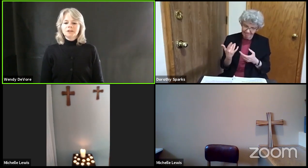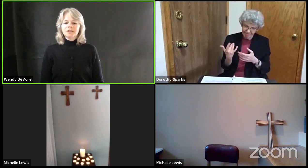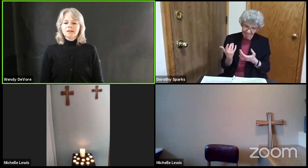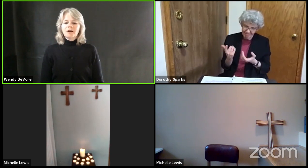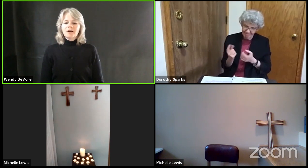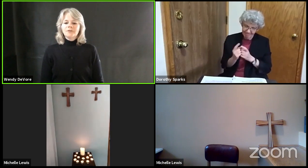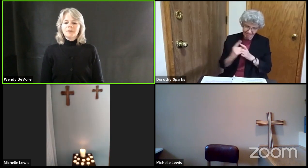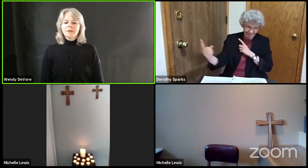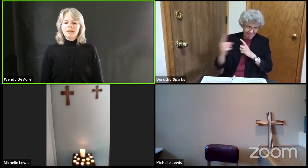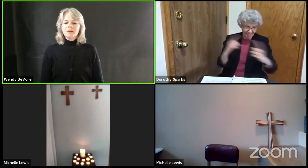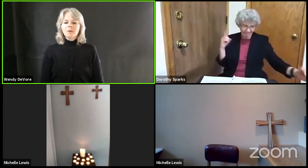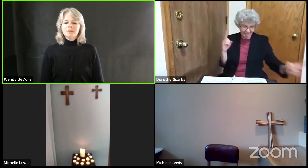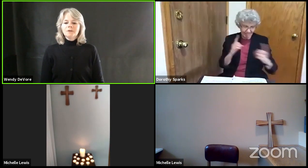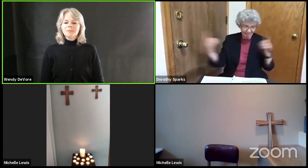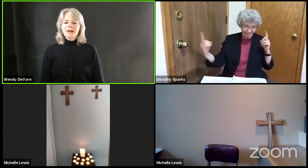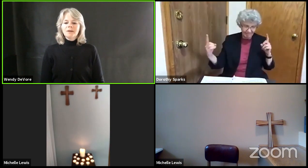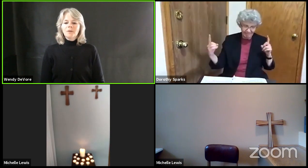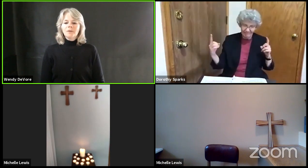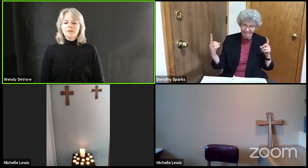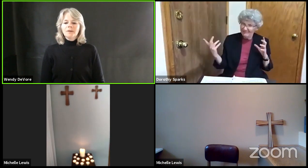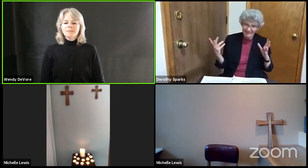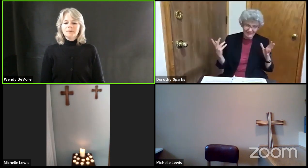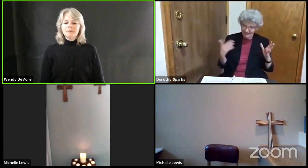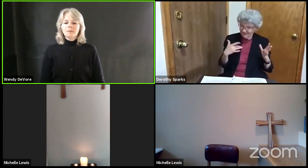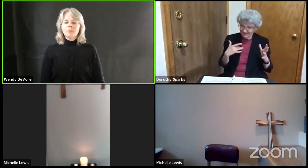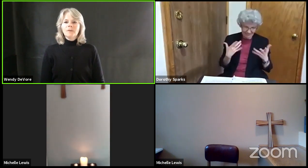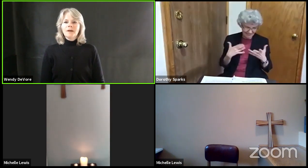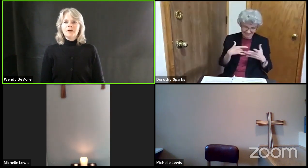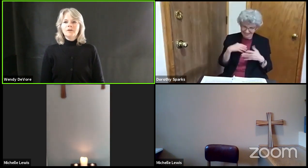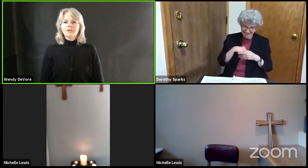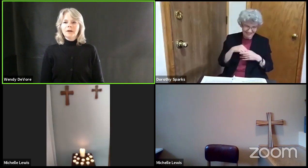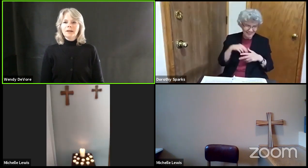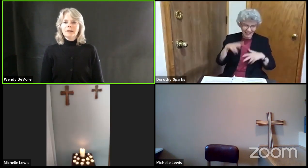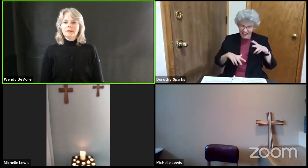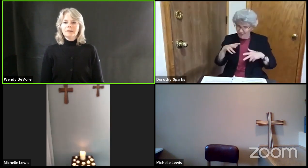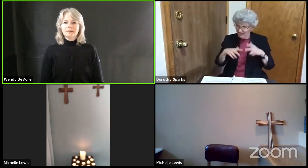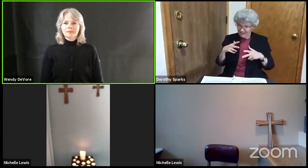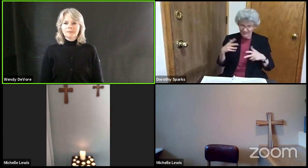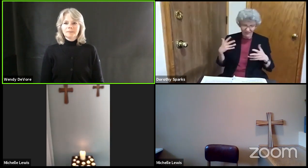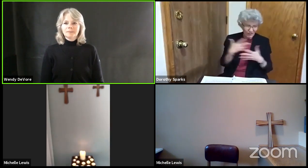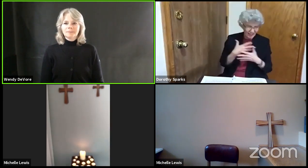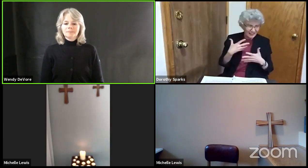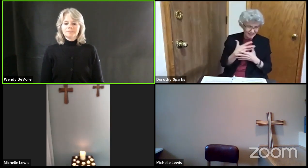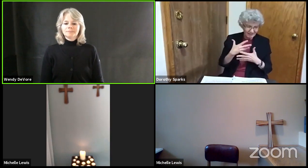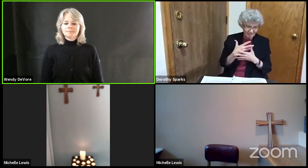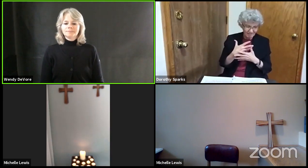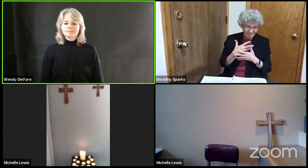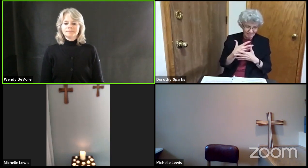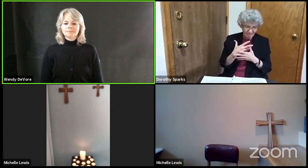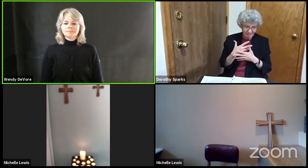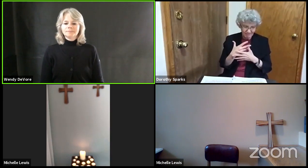Those who are shut off from anyone who might hold them when they are afraid.